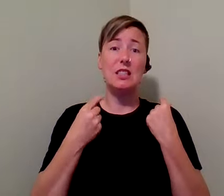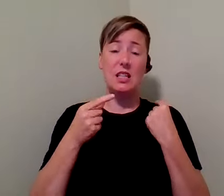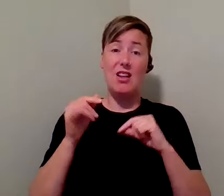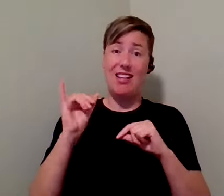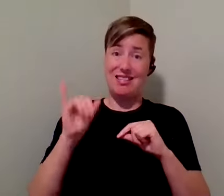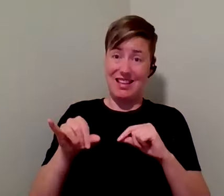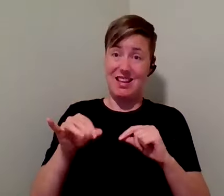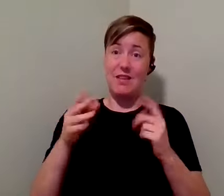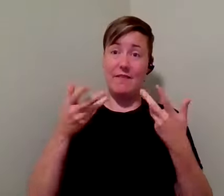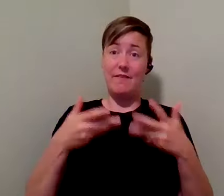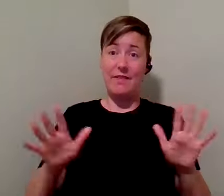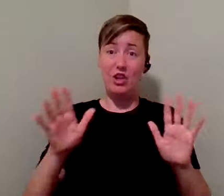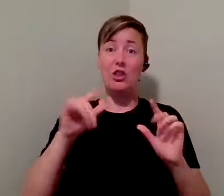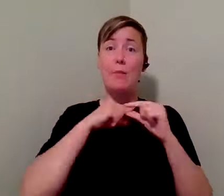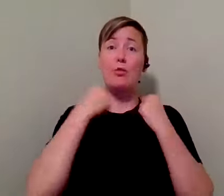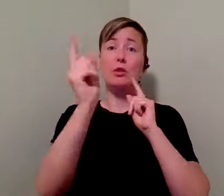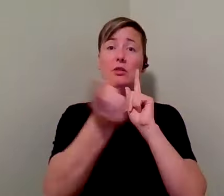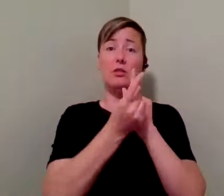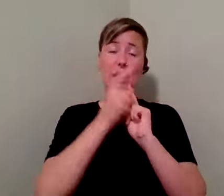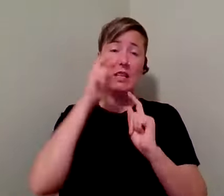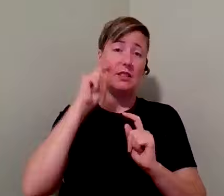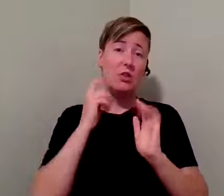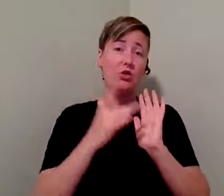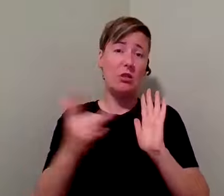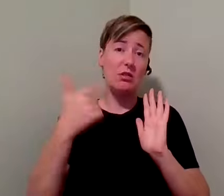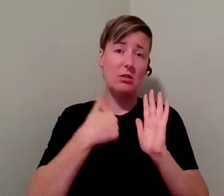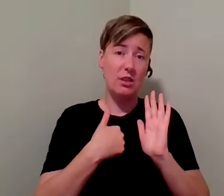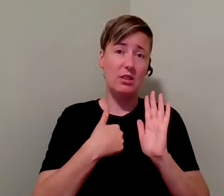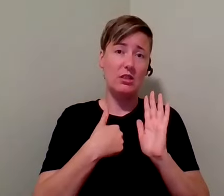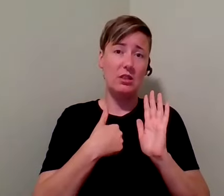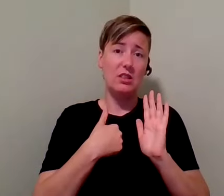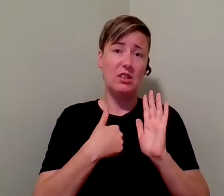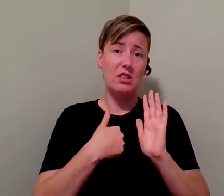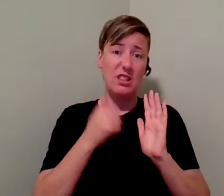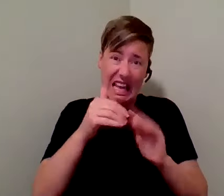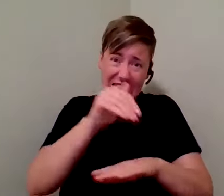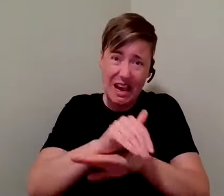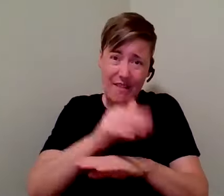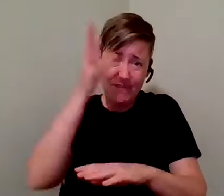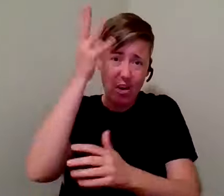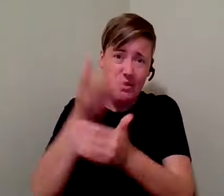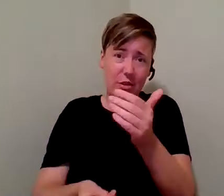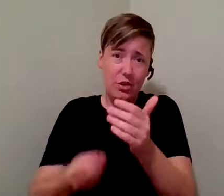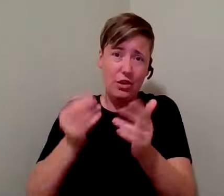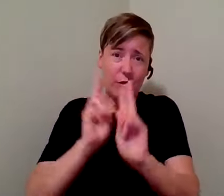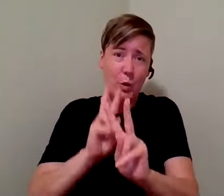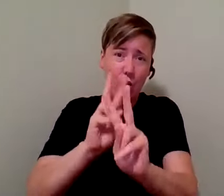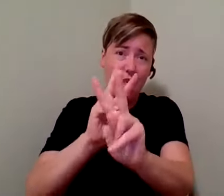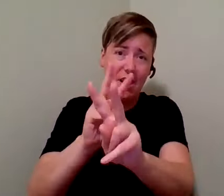dad's funeral. So give me a break. I'm going for meetings in churches. You guys are praying. And all I want to do is try